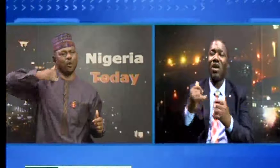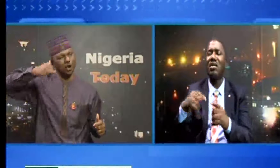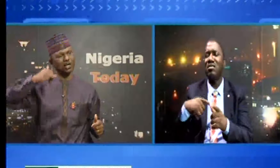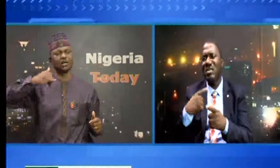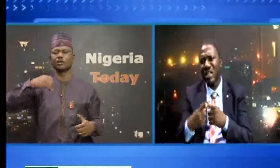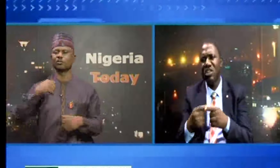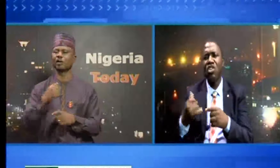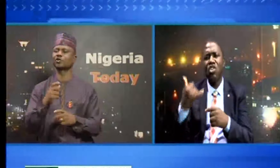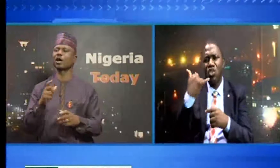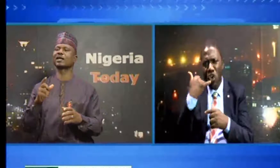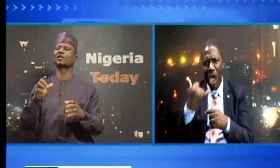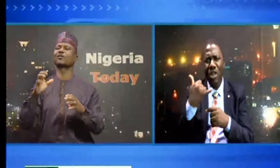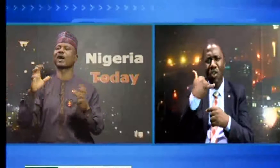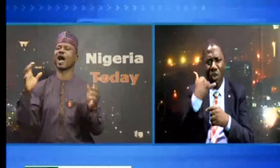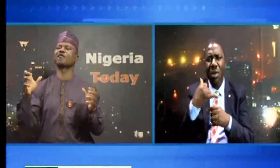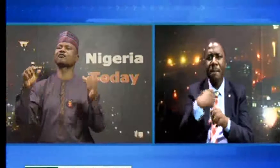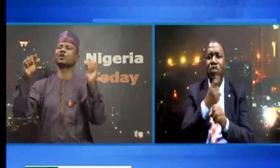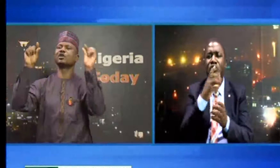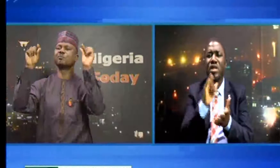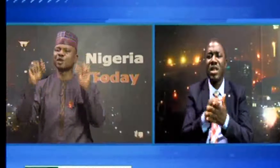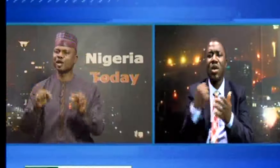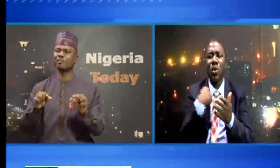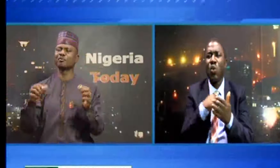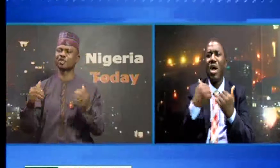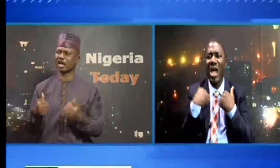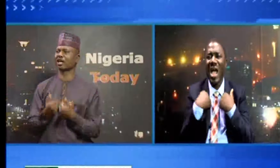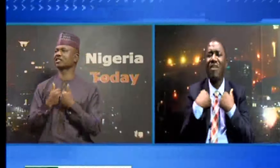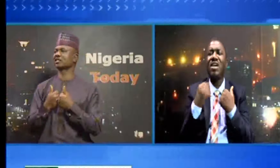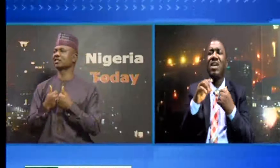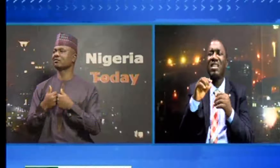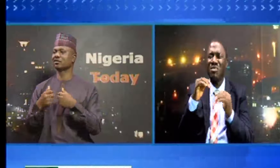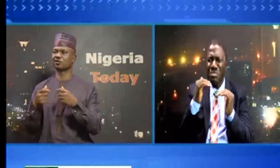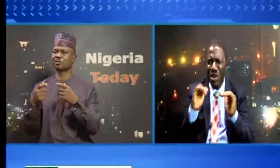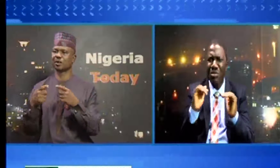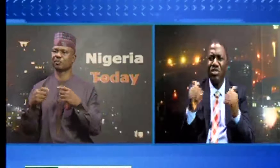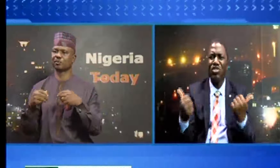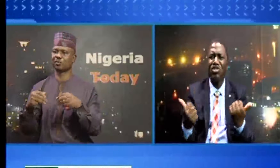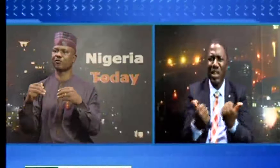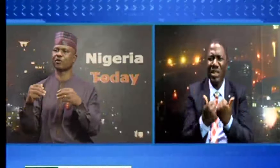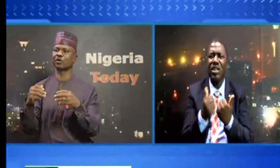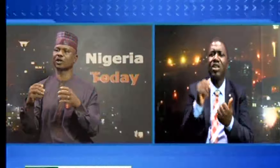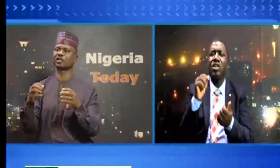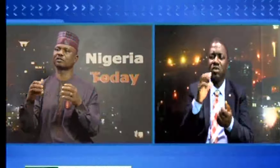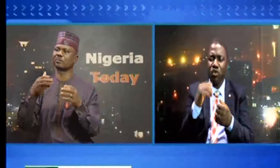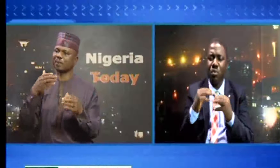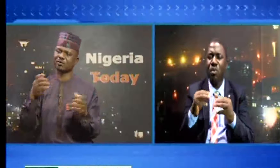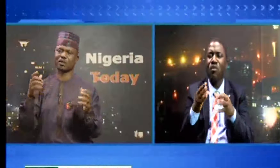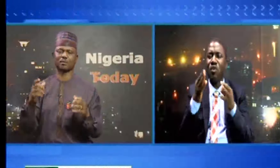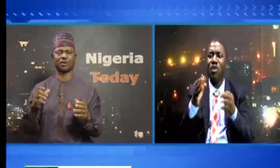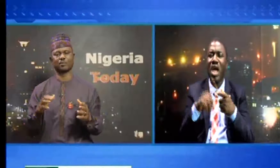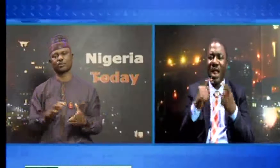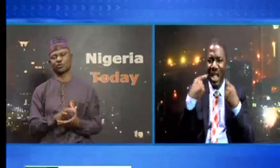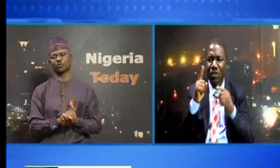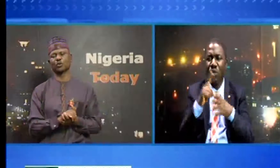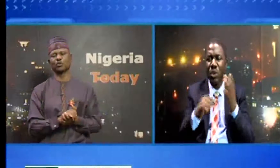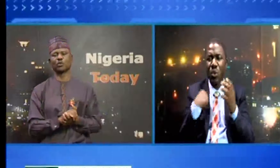keep calling to make sure that we have minimum challenges for us to be able to move forward and achieve the best we can